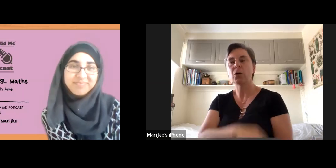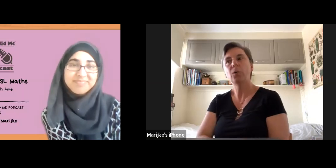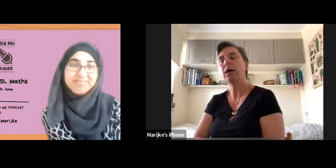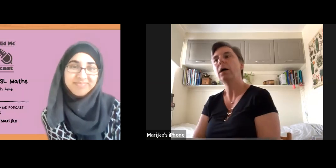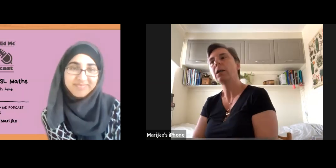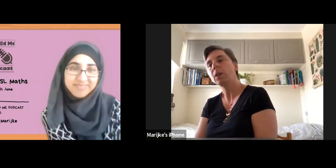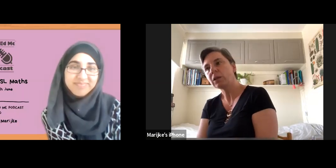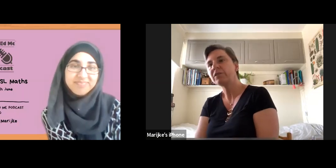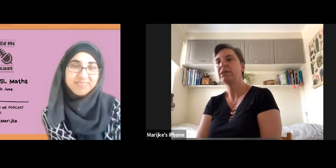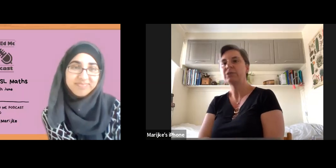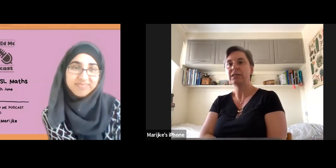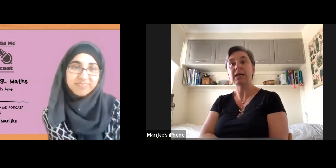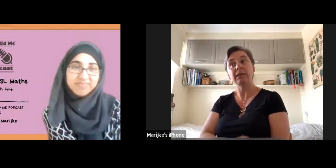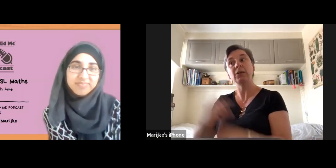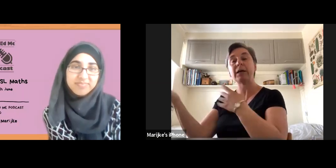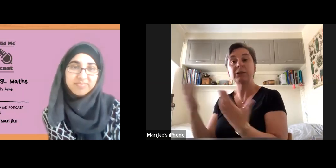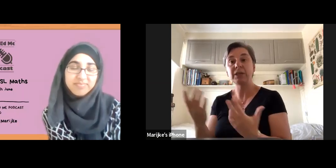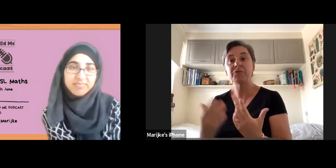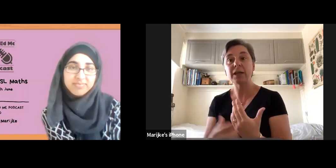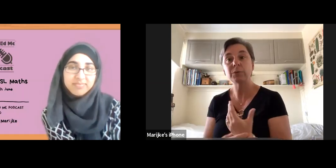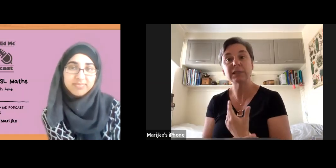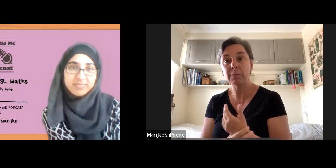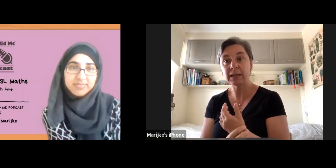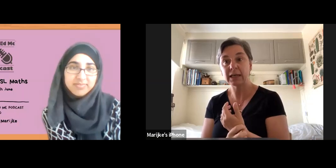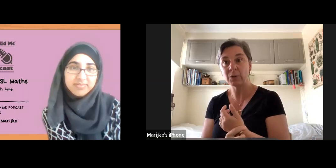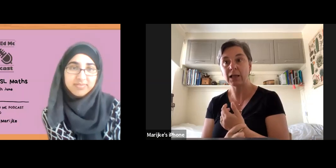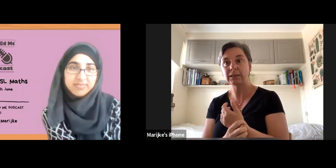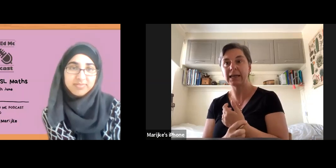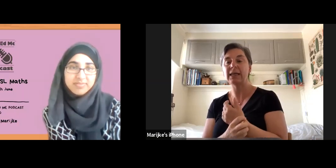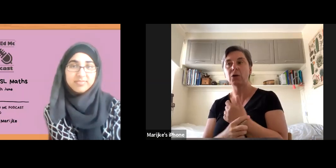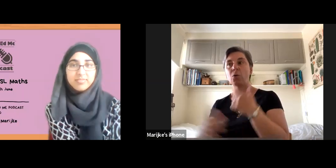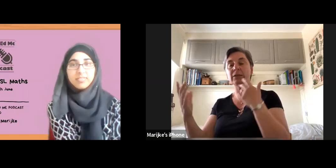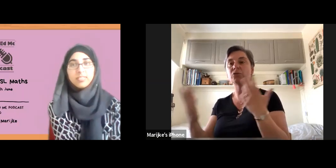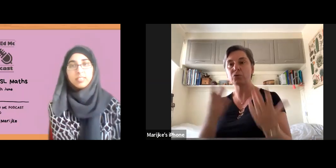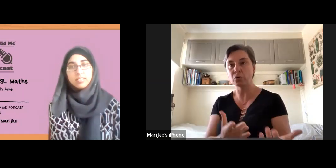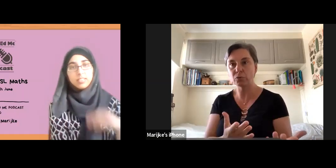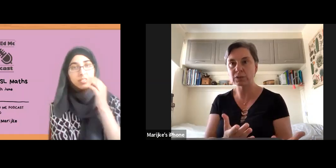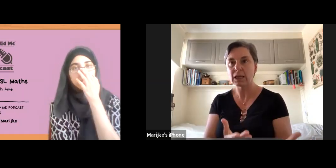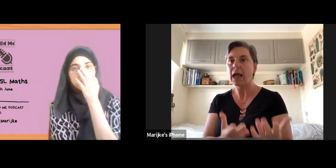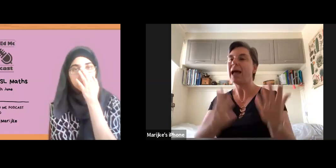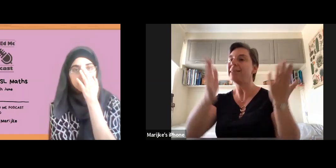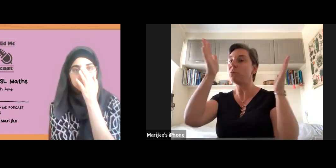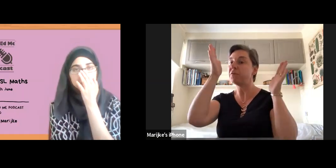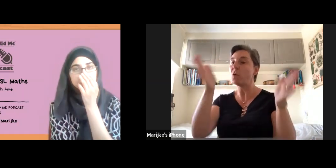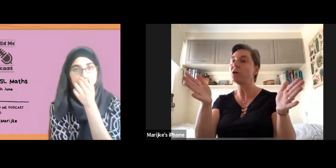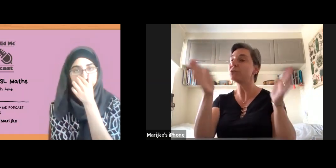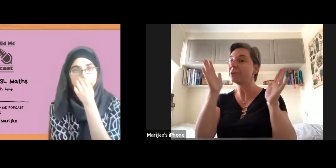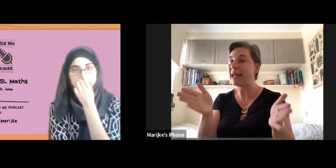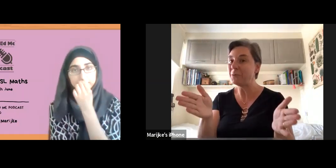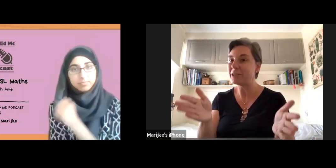So a lot of the TODs, and my TOD friends will tell me that as well, they go into schools and they will focus on the language, they